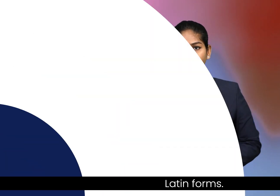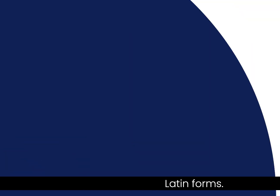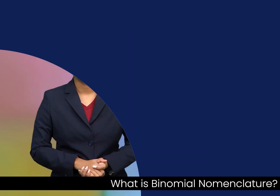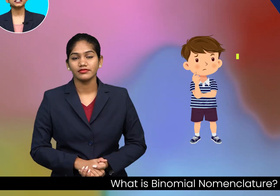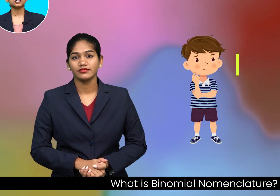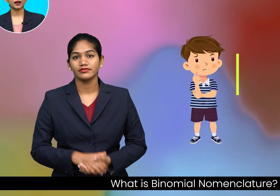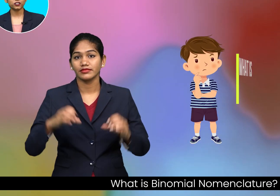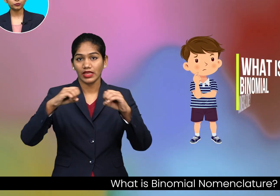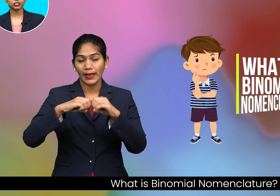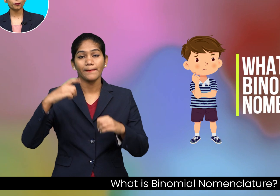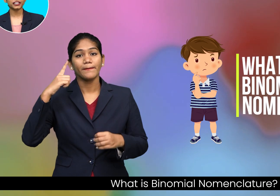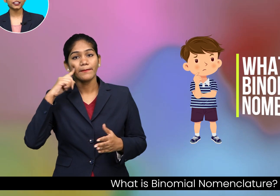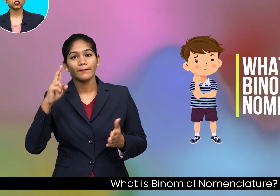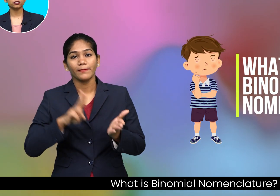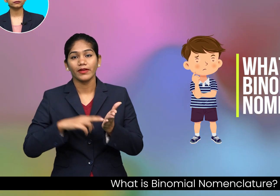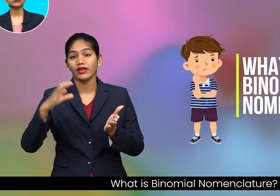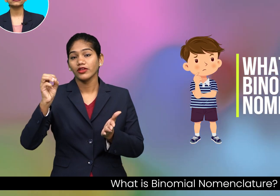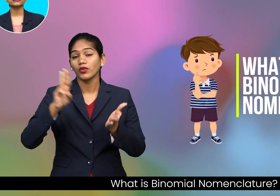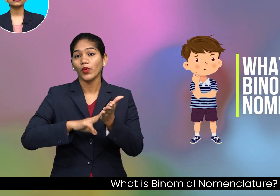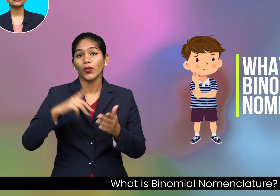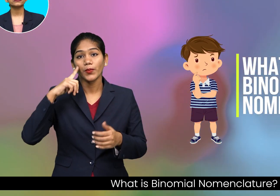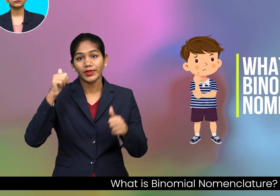What is binomial nomenclature?